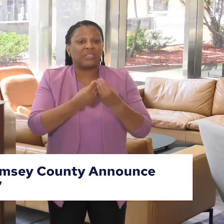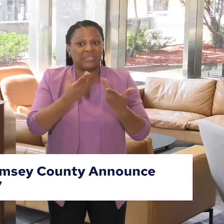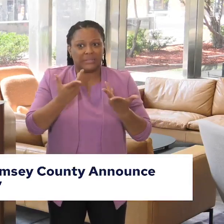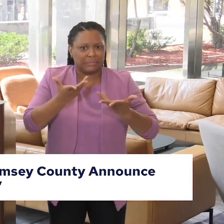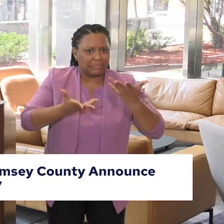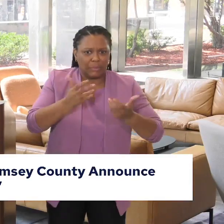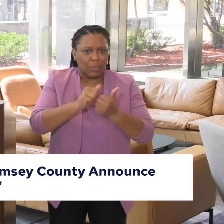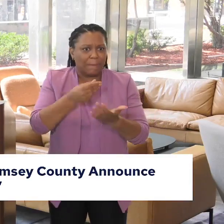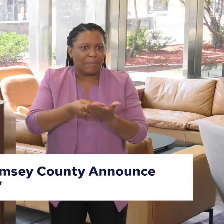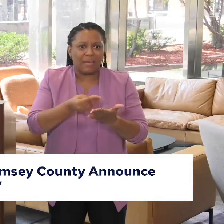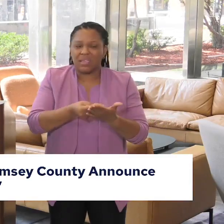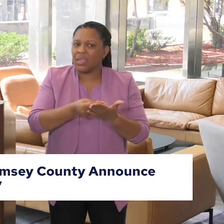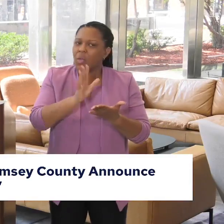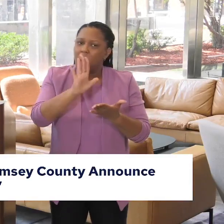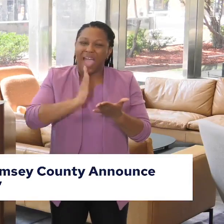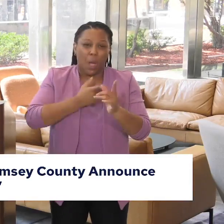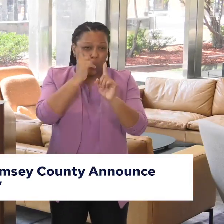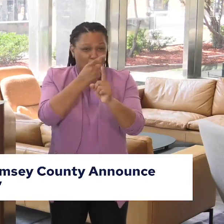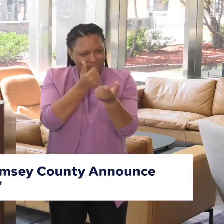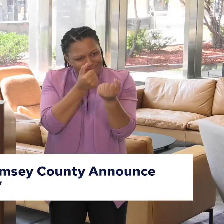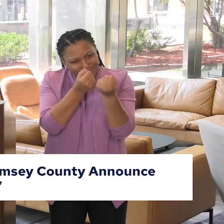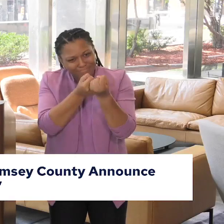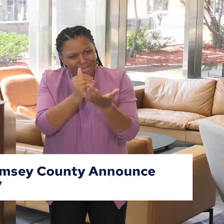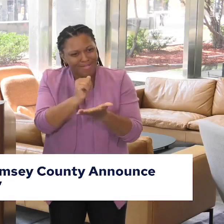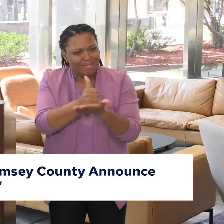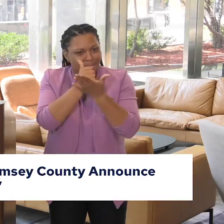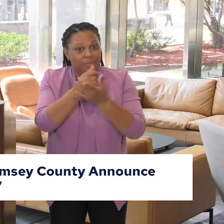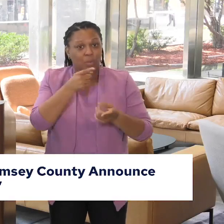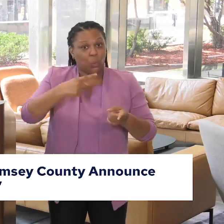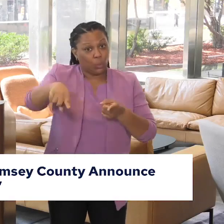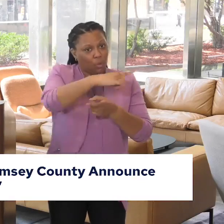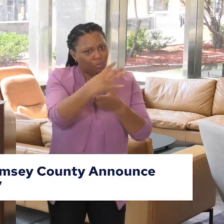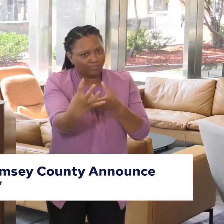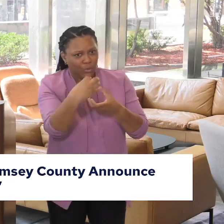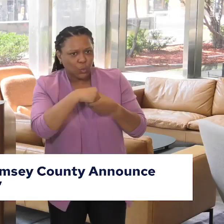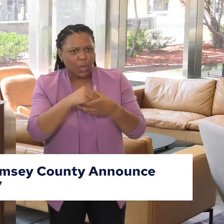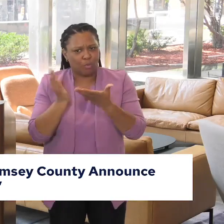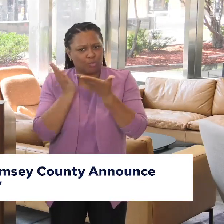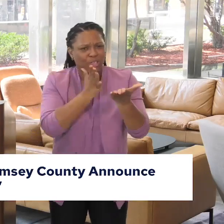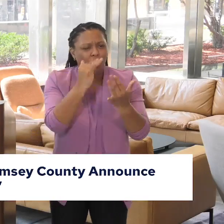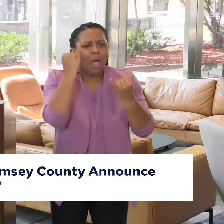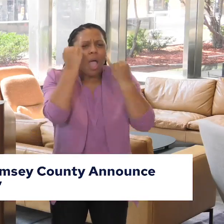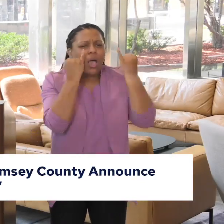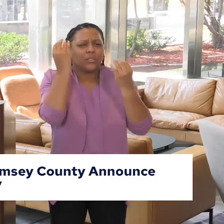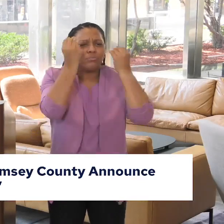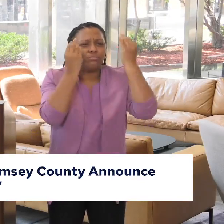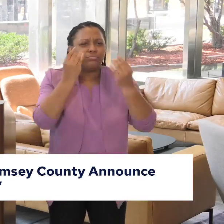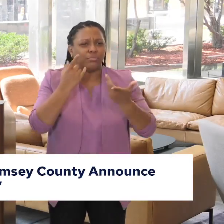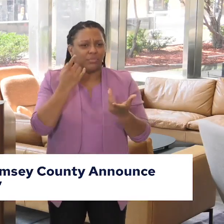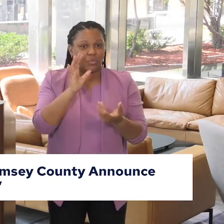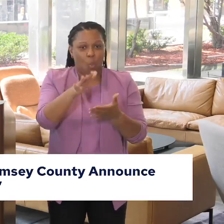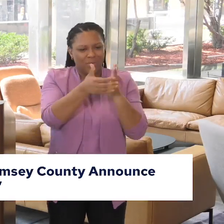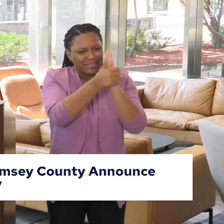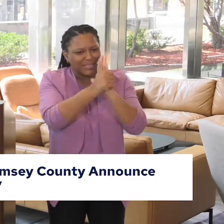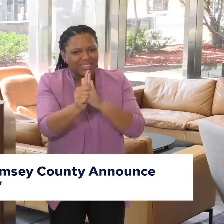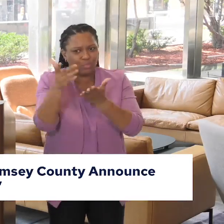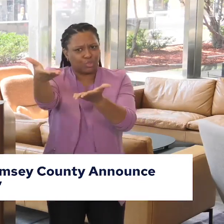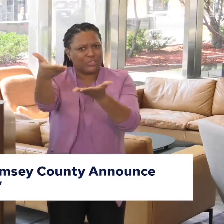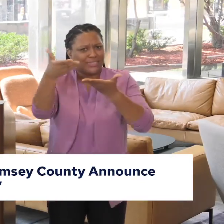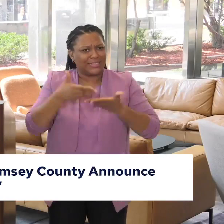our intent and goal, but that you were included to bring your ideas and your strengths to this. As the mayor